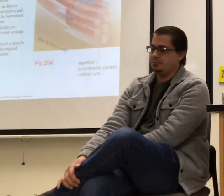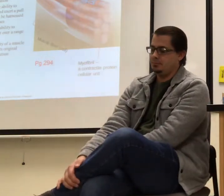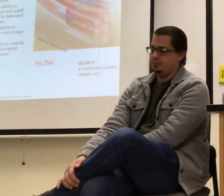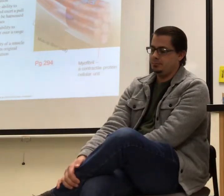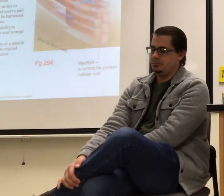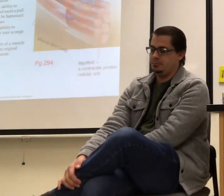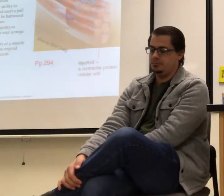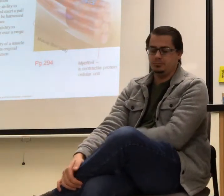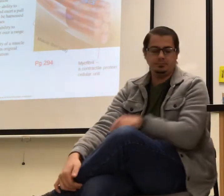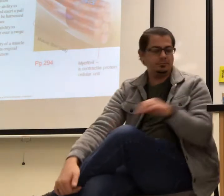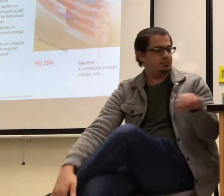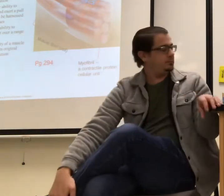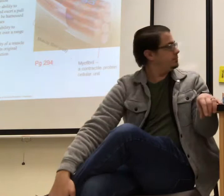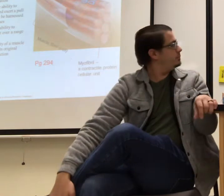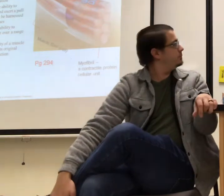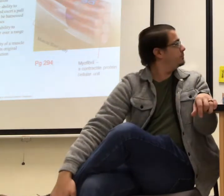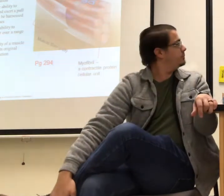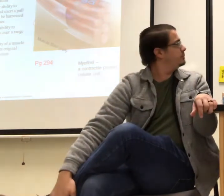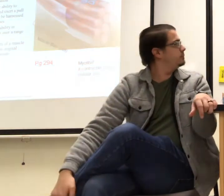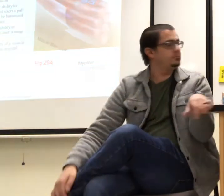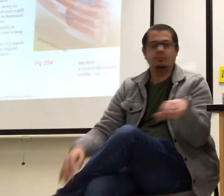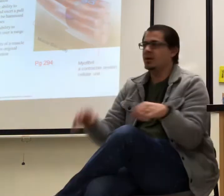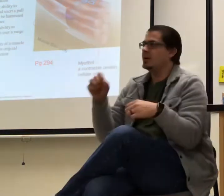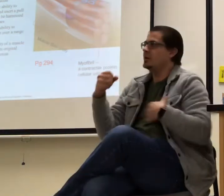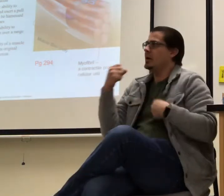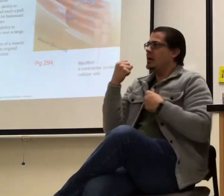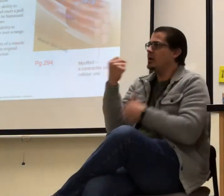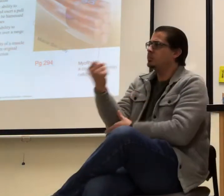Let's say like this.